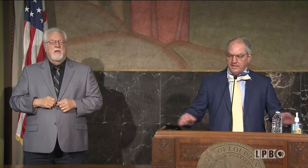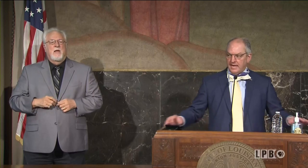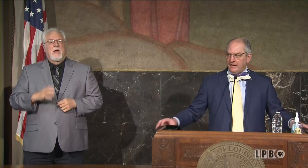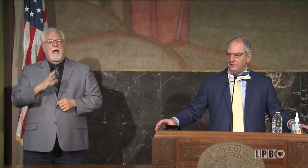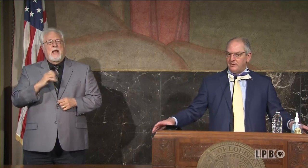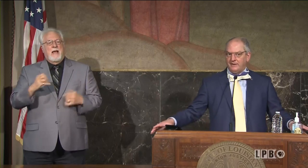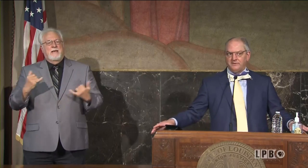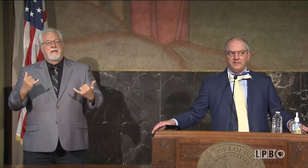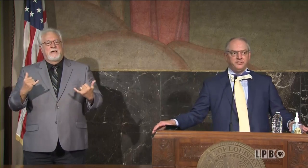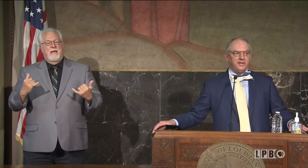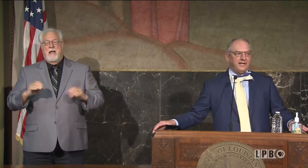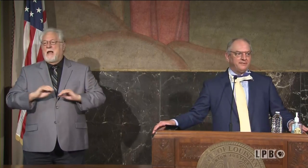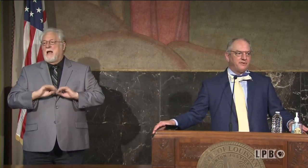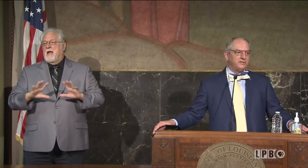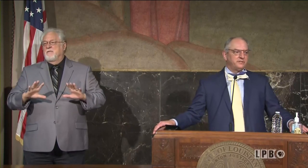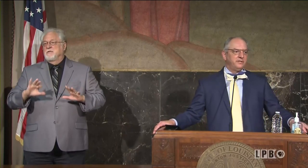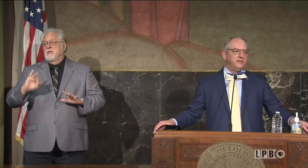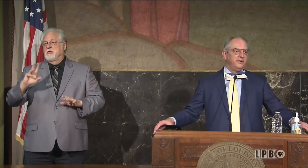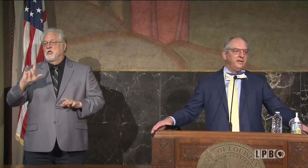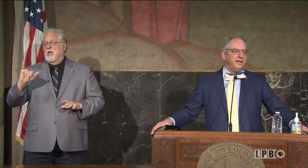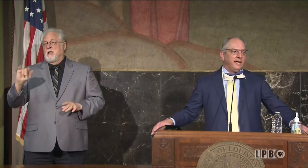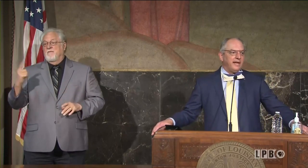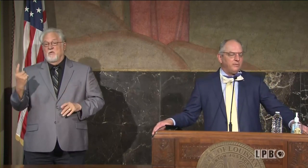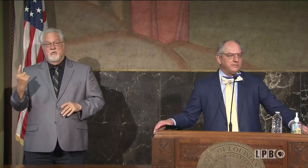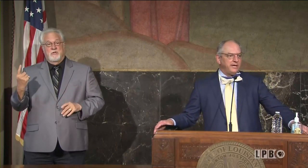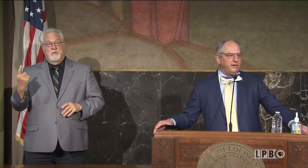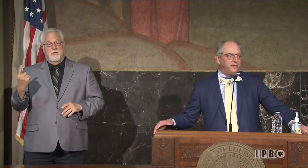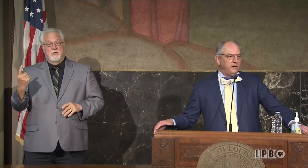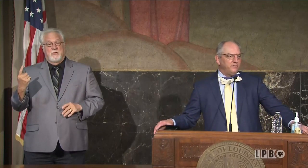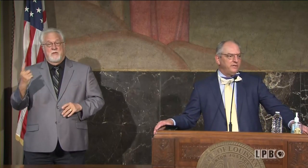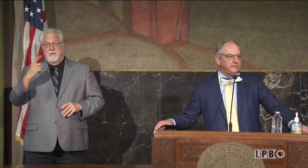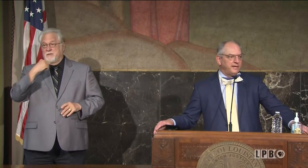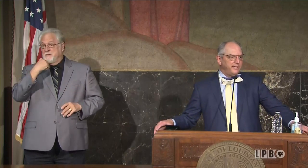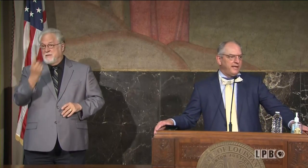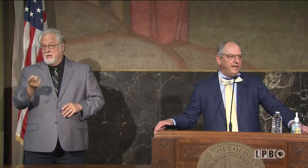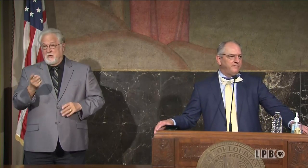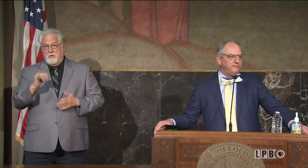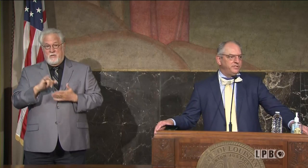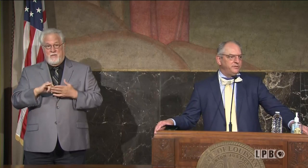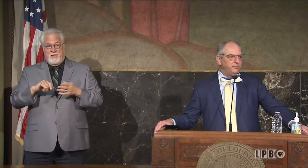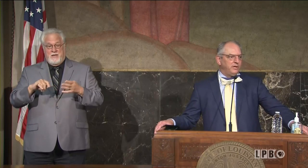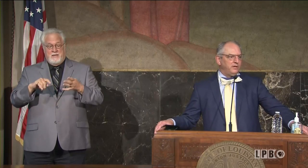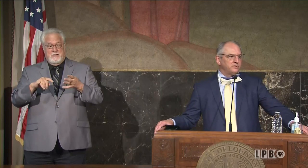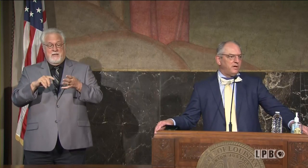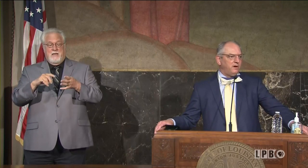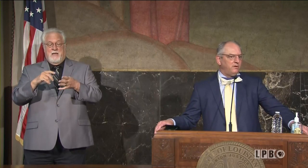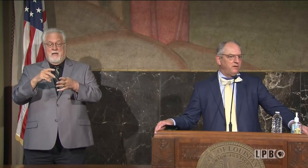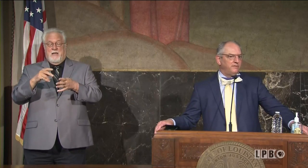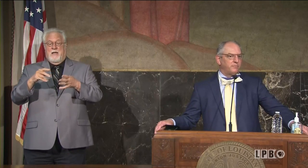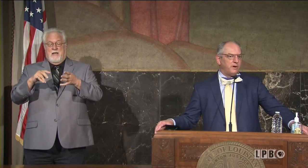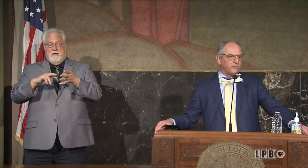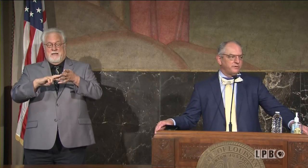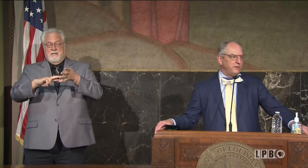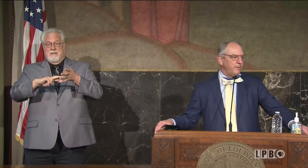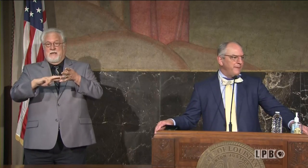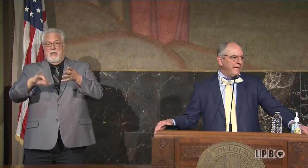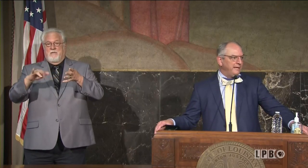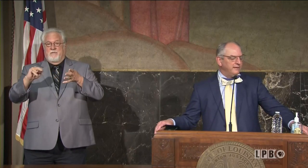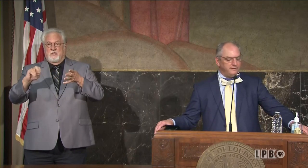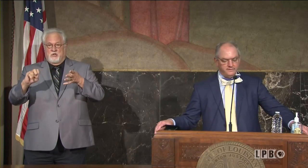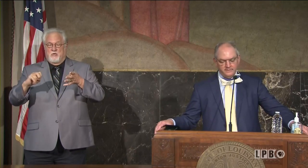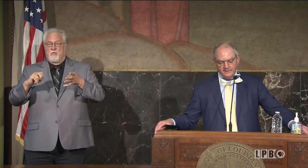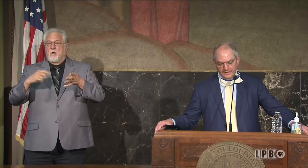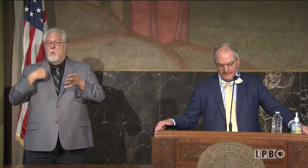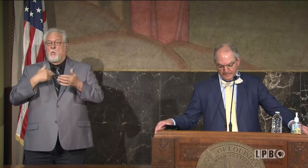And today is obviously July the 1st, and I will tell you that over the second half of June, we lost all of the progress that we